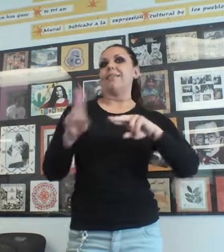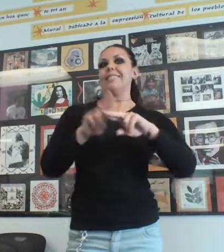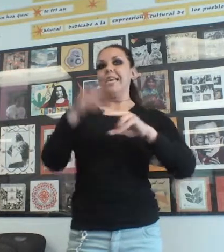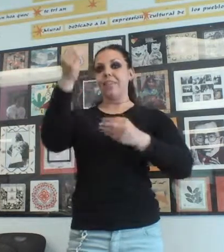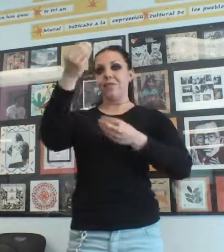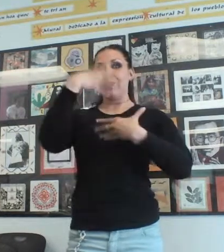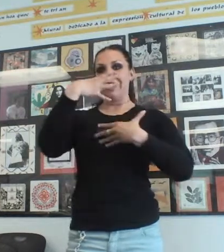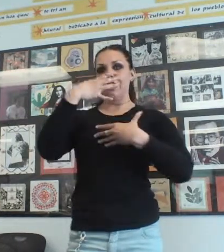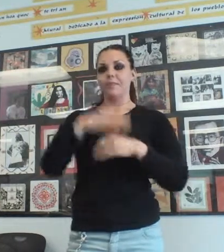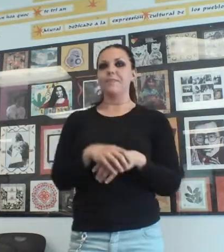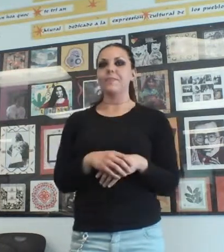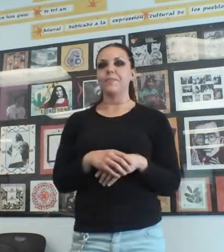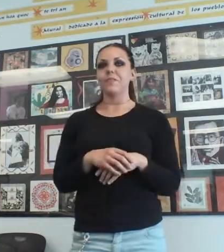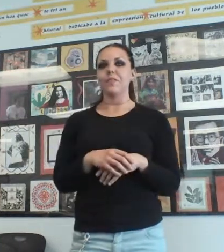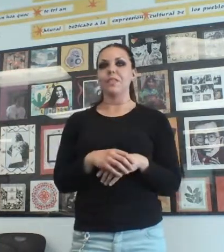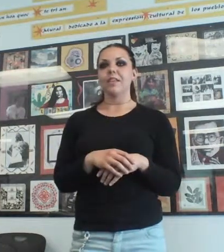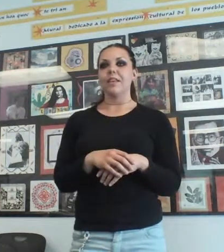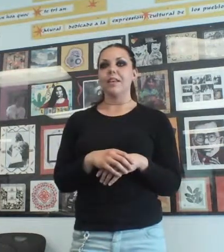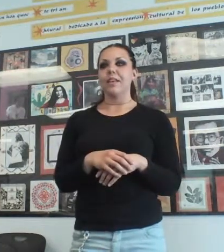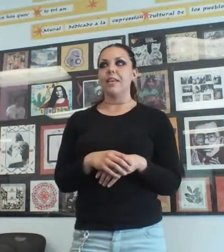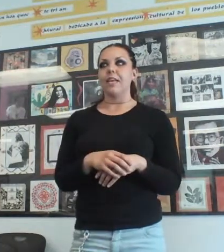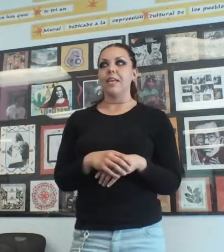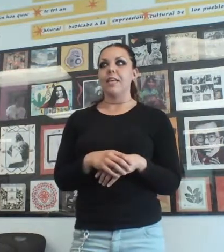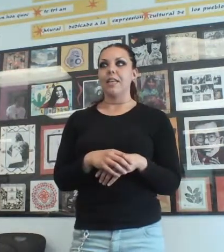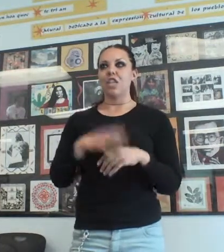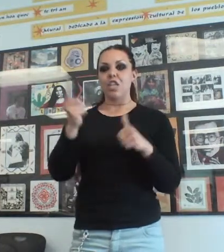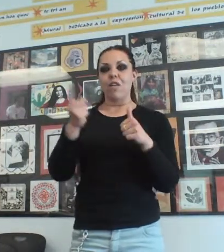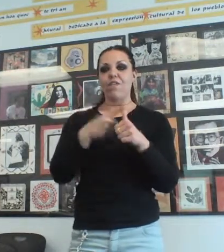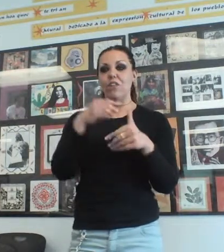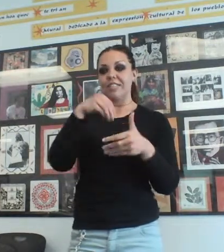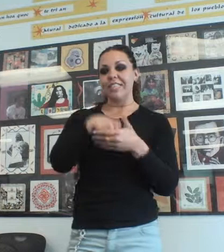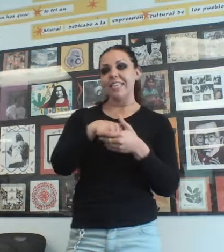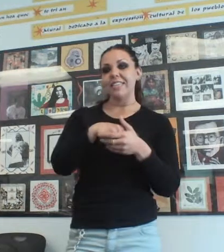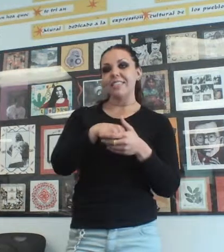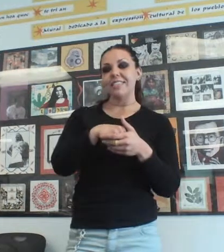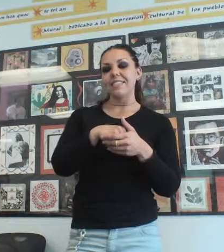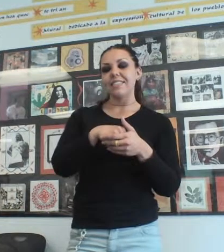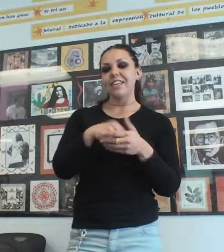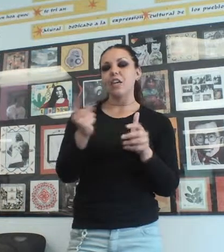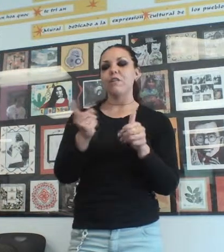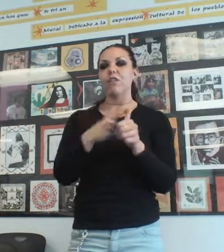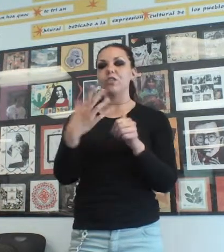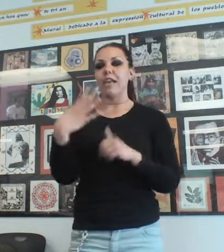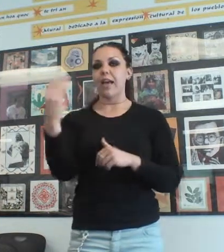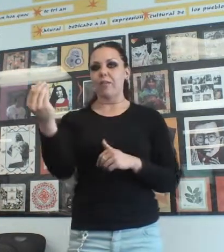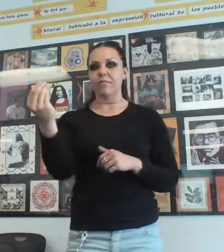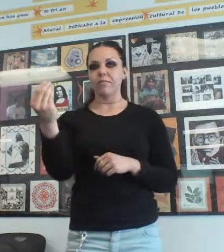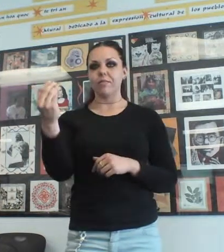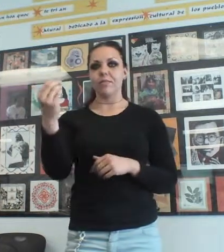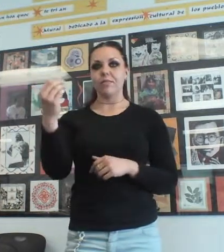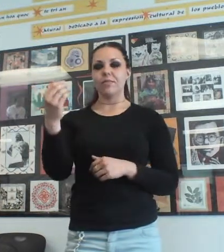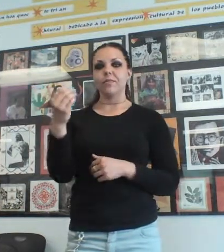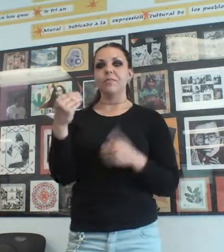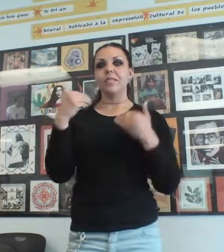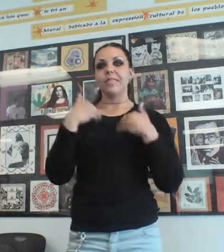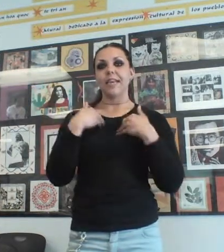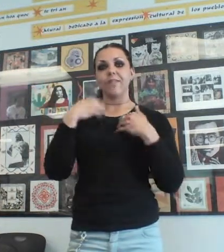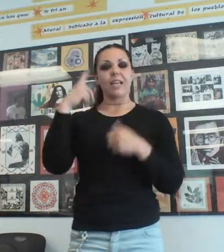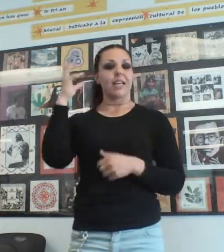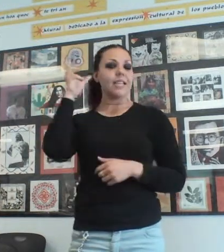we have a list, you're interpreting, you're listening, you know, and ASL we have the listing technique, right? As soon as you start to key into the fact that there's going to be a list,